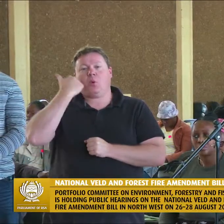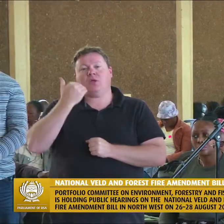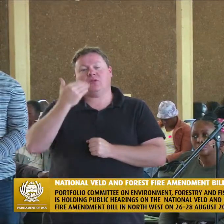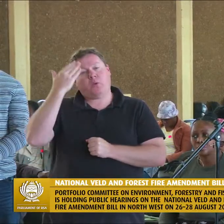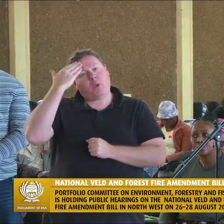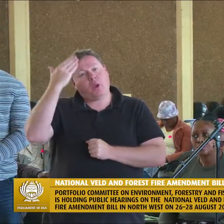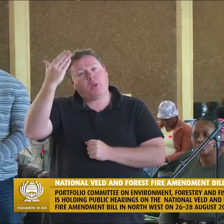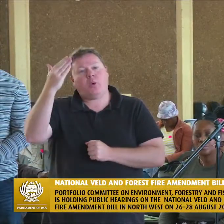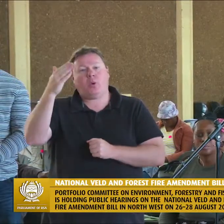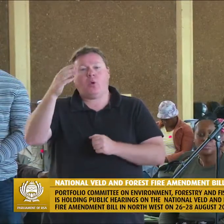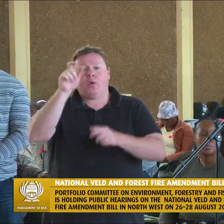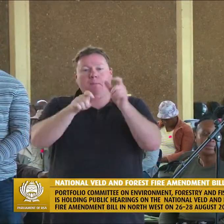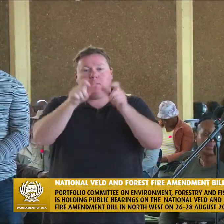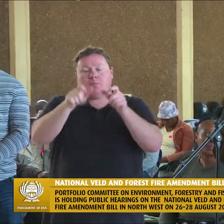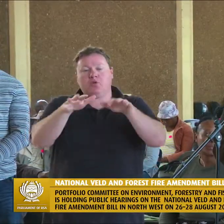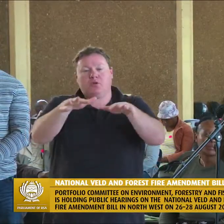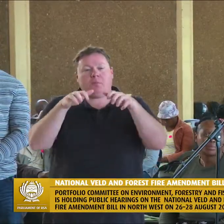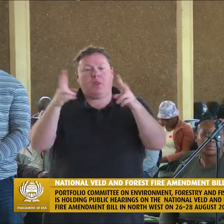delegation